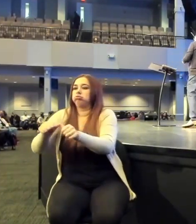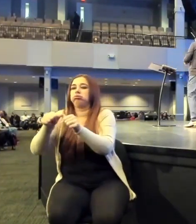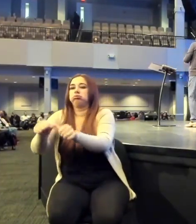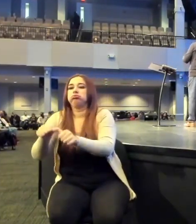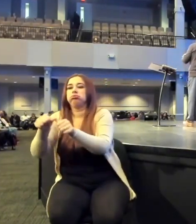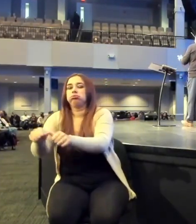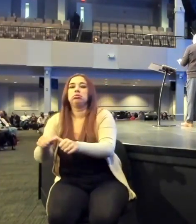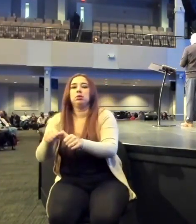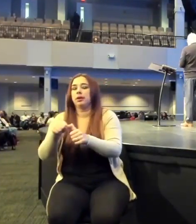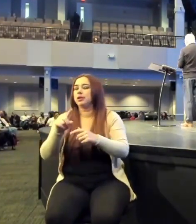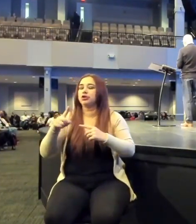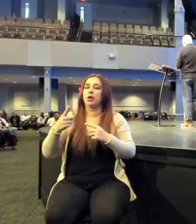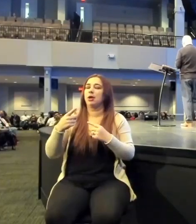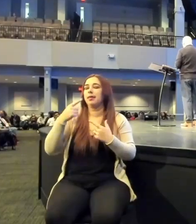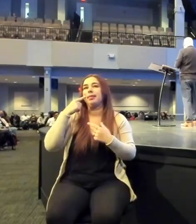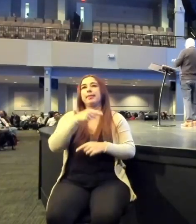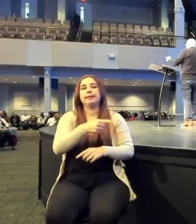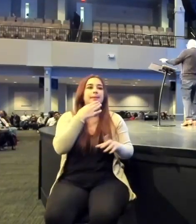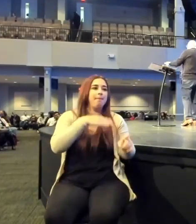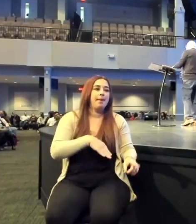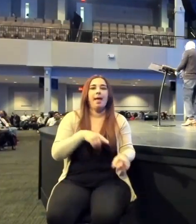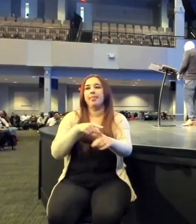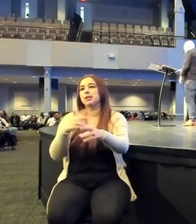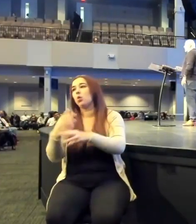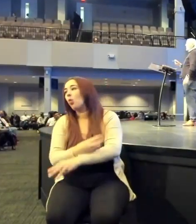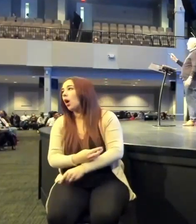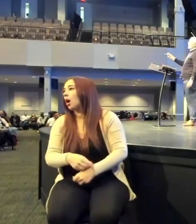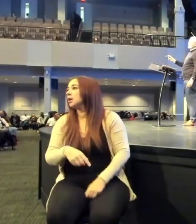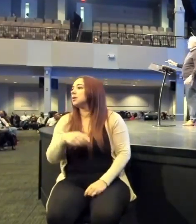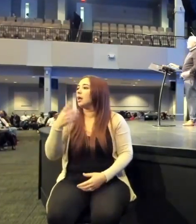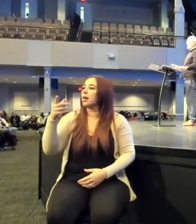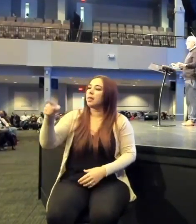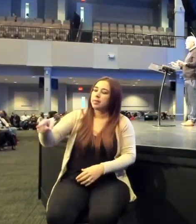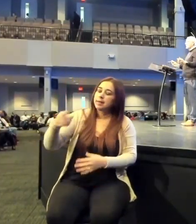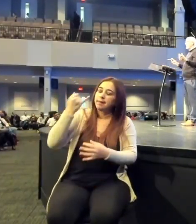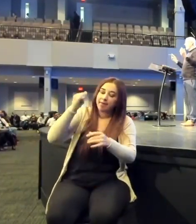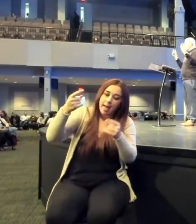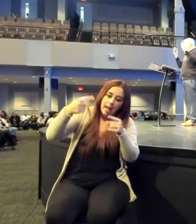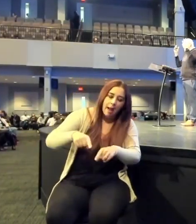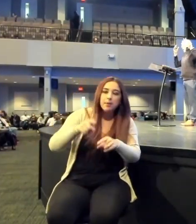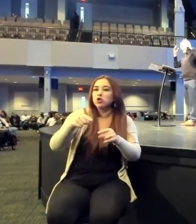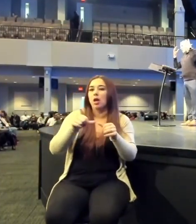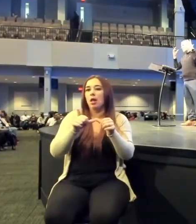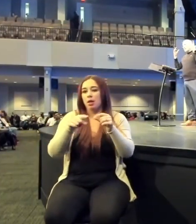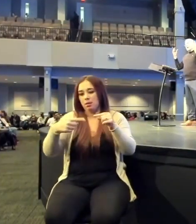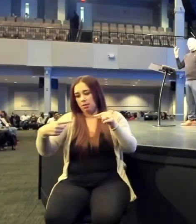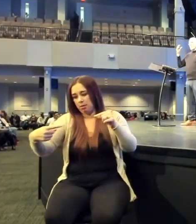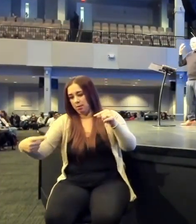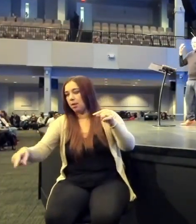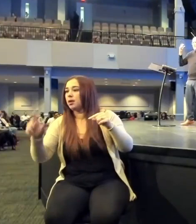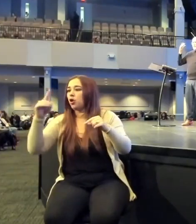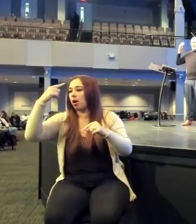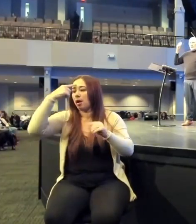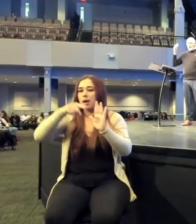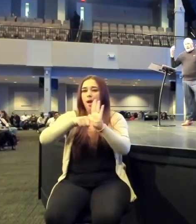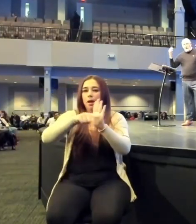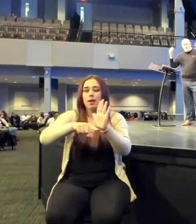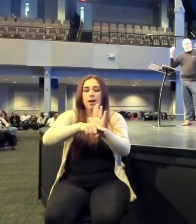And before long, you're thinking, oh, this is bad, and this is going to be worse. And what about this if this happens? Before long, all these negative what